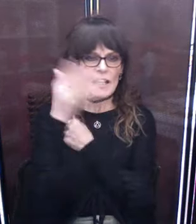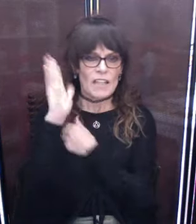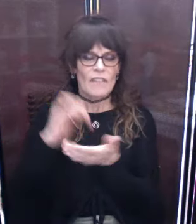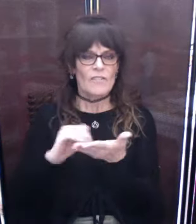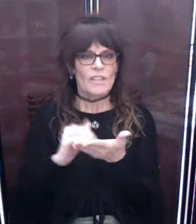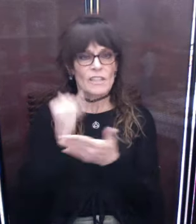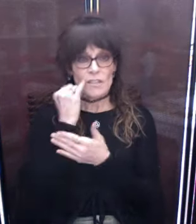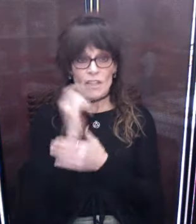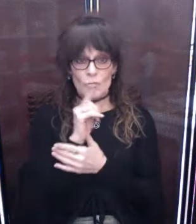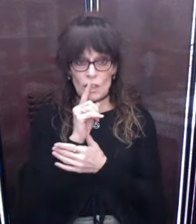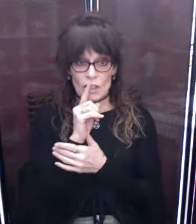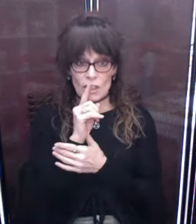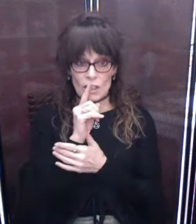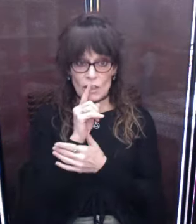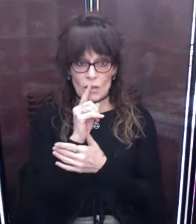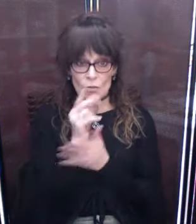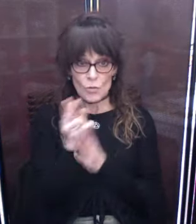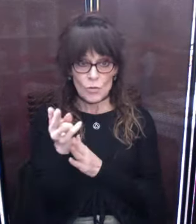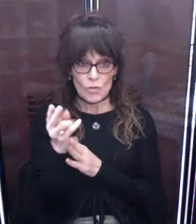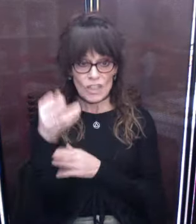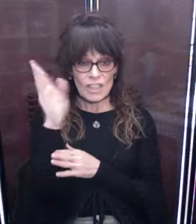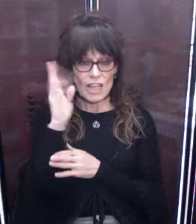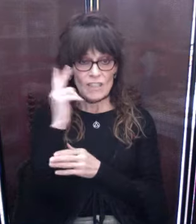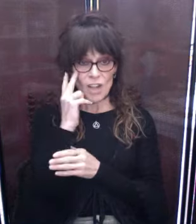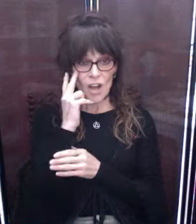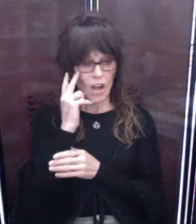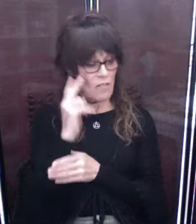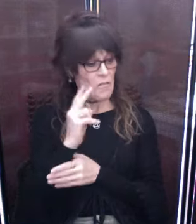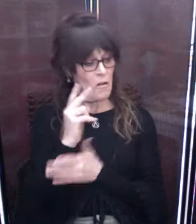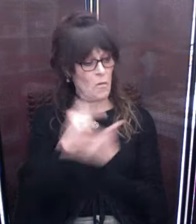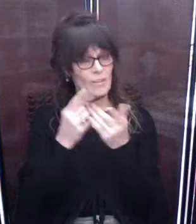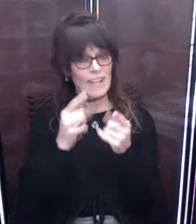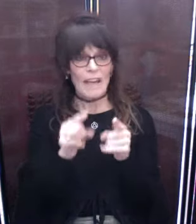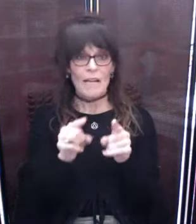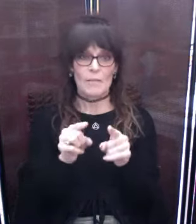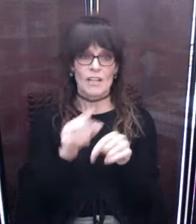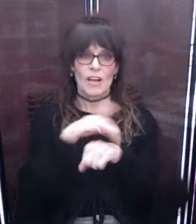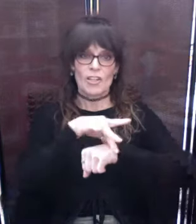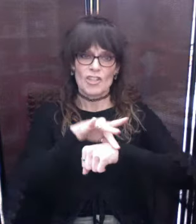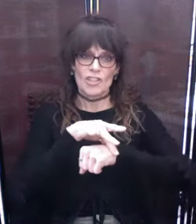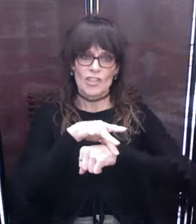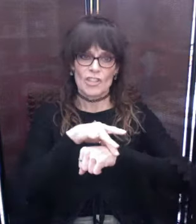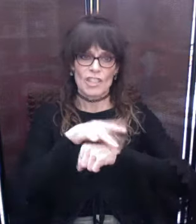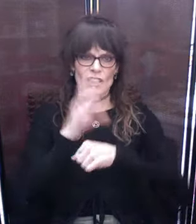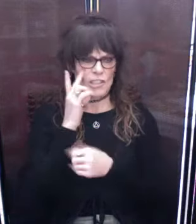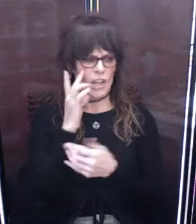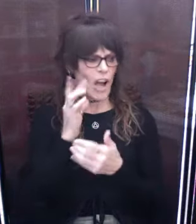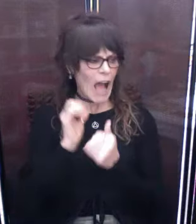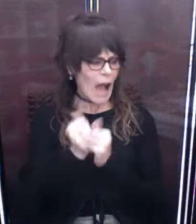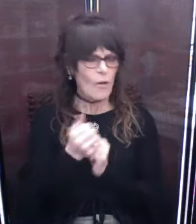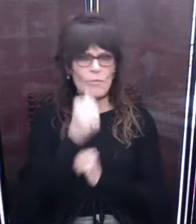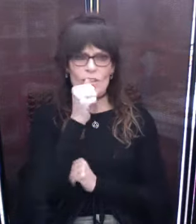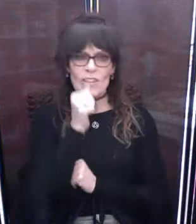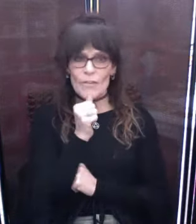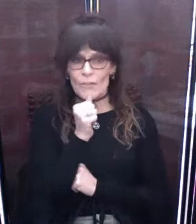true, then God must have seen what was going on down there, must have seen how much I was suffering down there. And I want